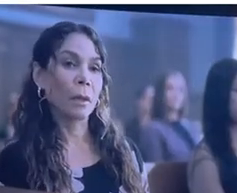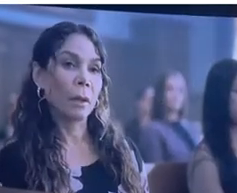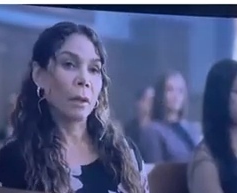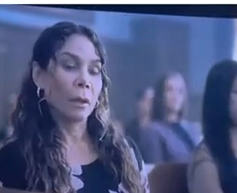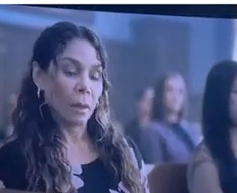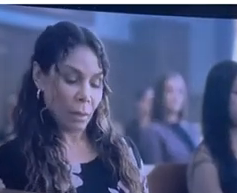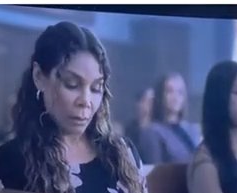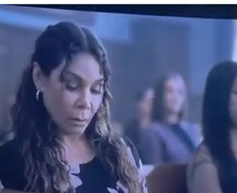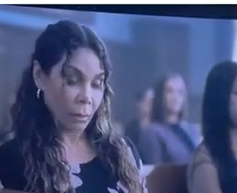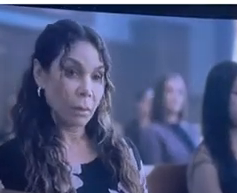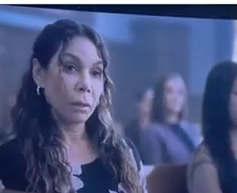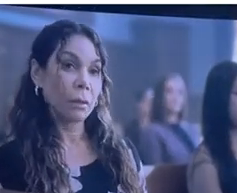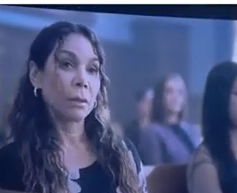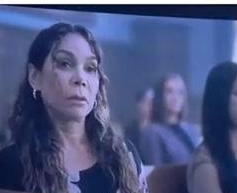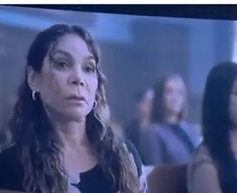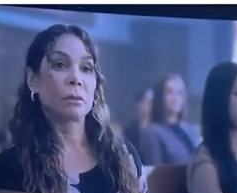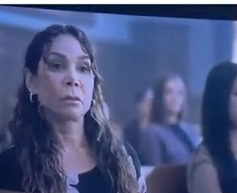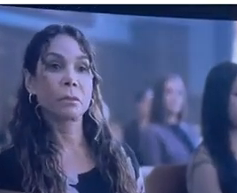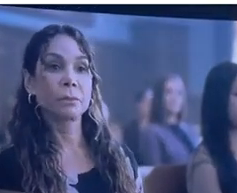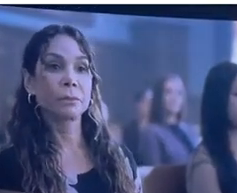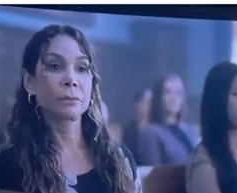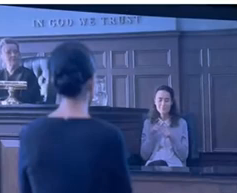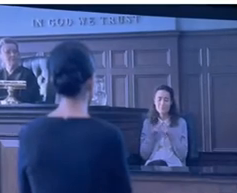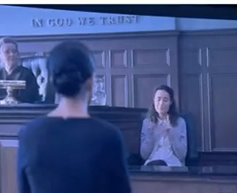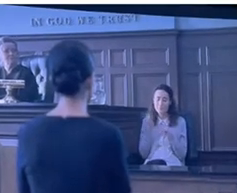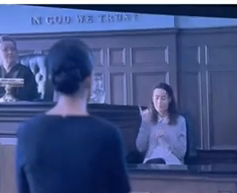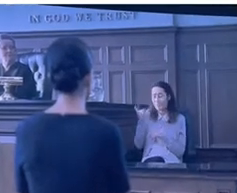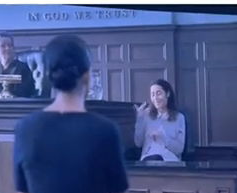to communicate with me, that wouldn't have happened.